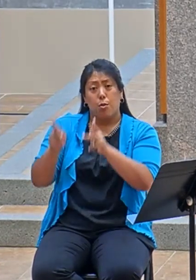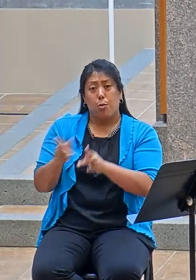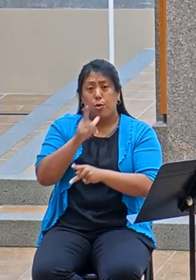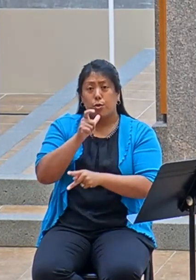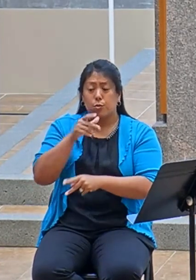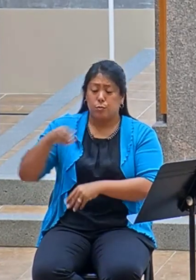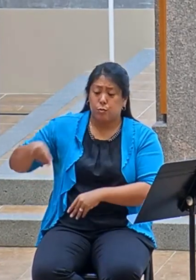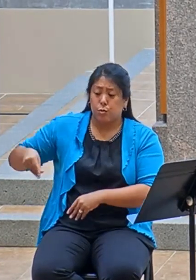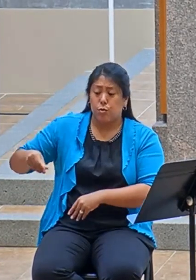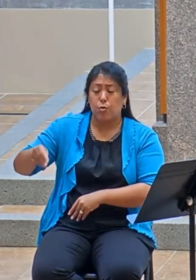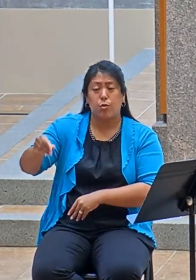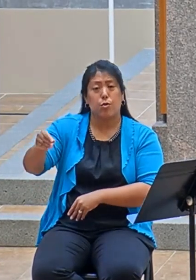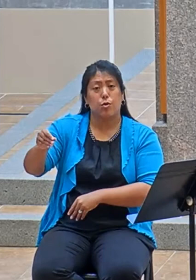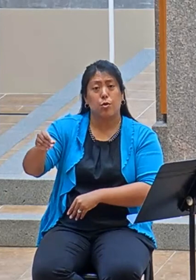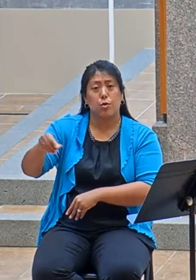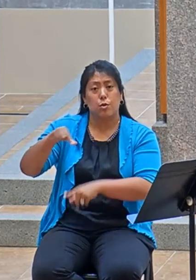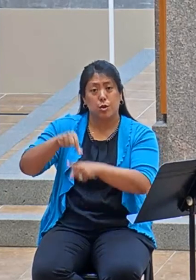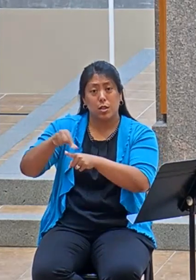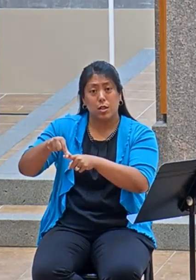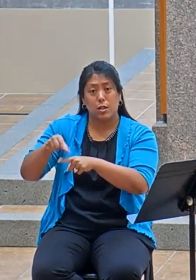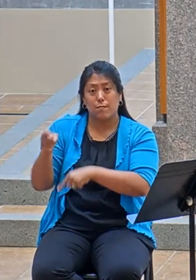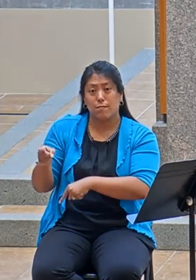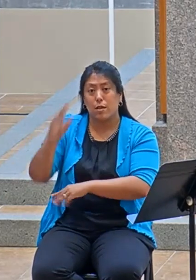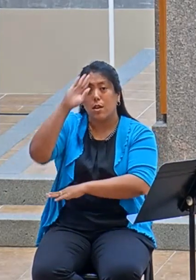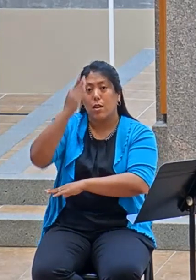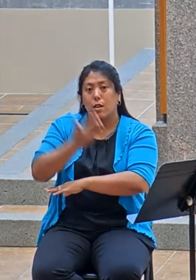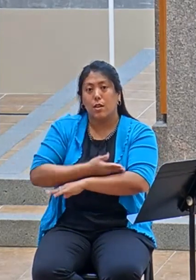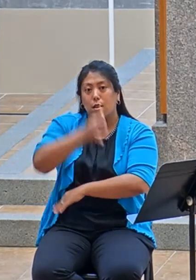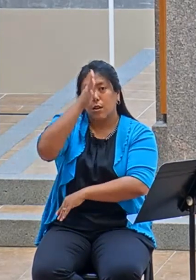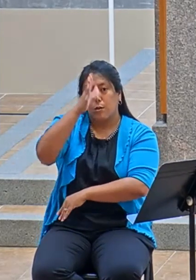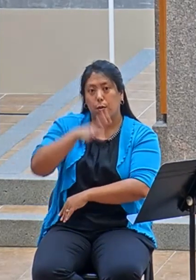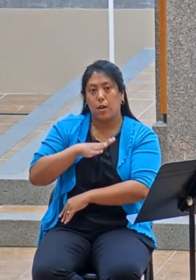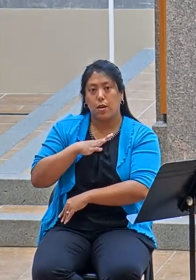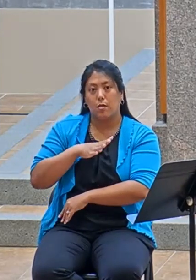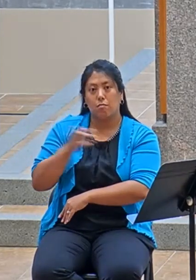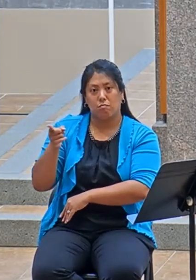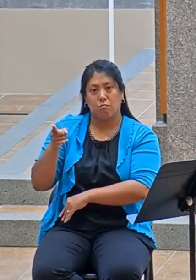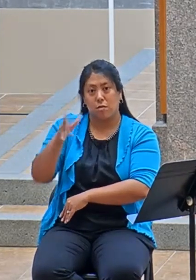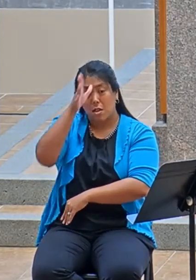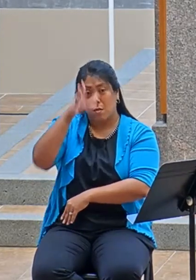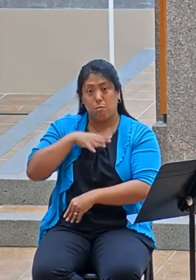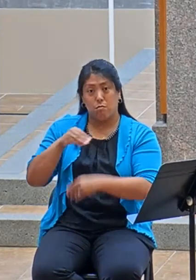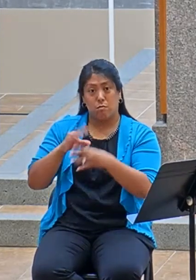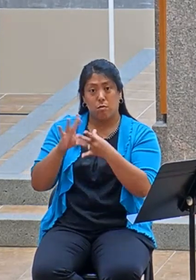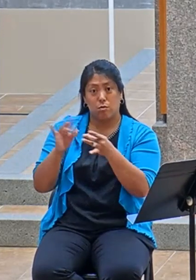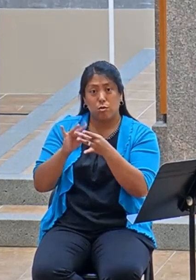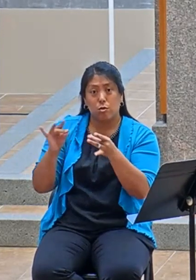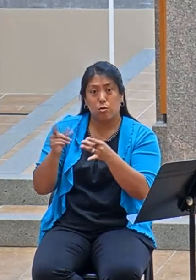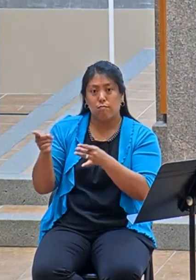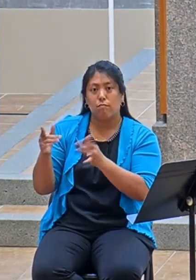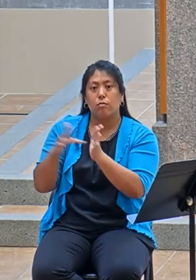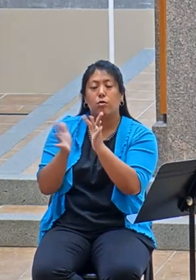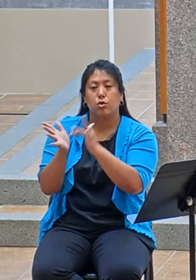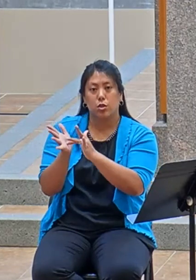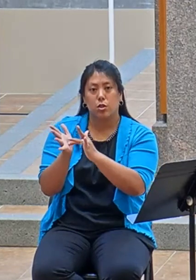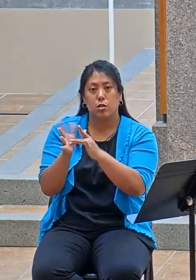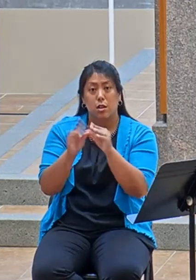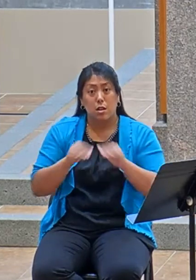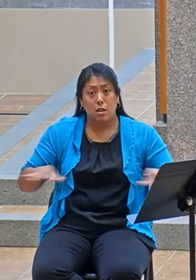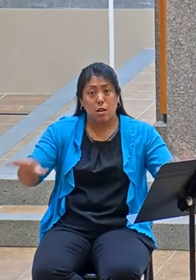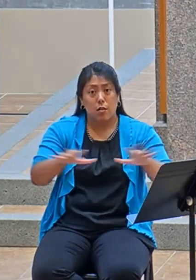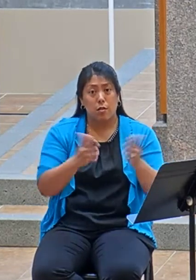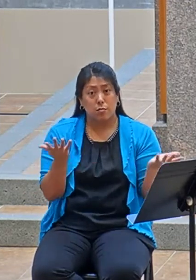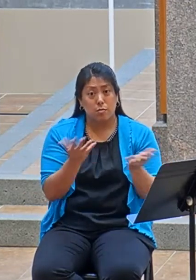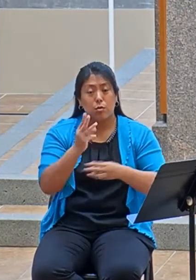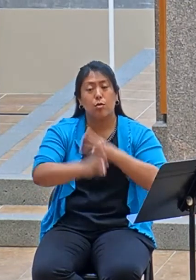seed is the Son of Man, Jesus. The field is the world.